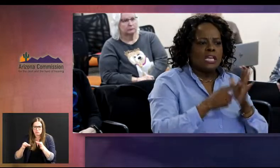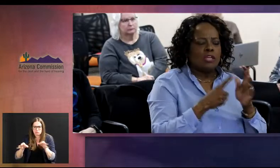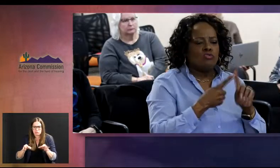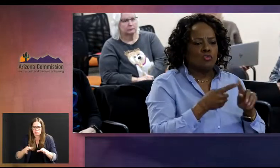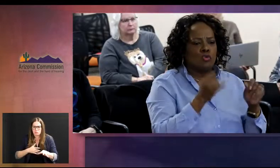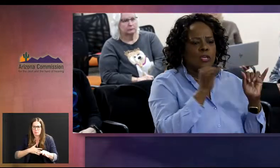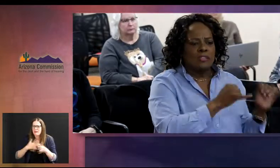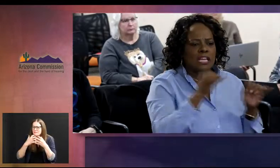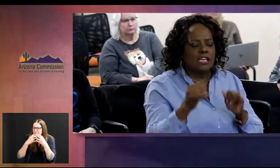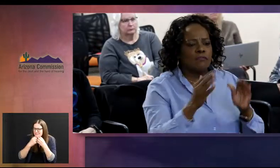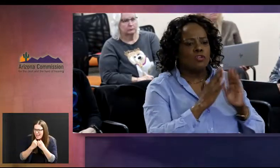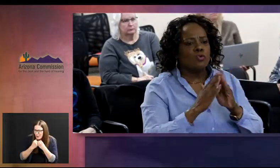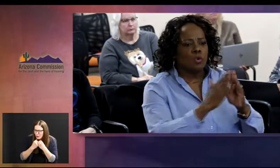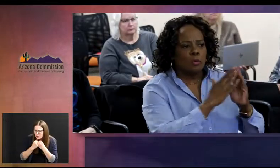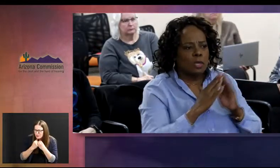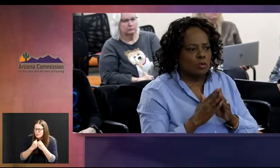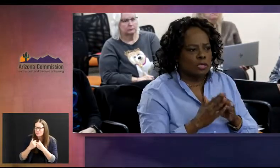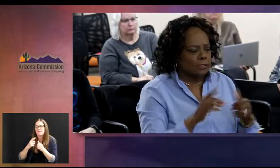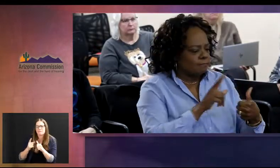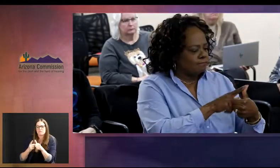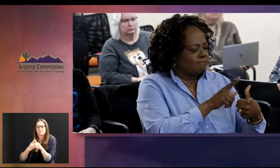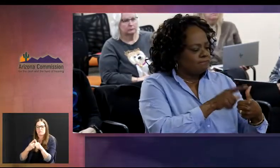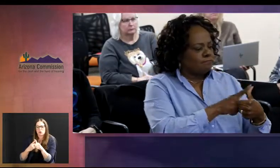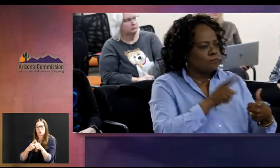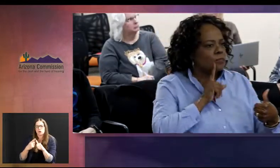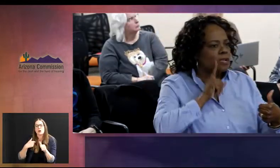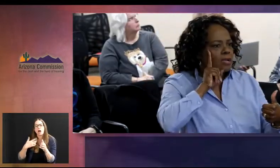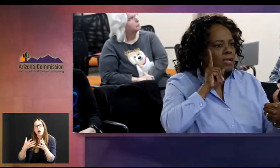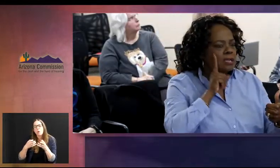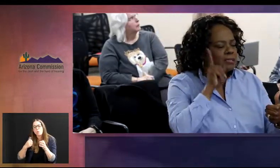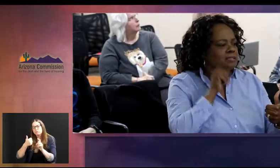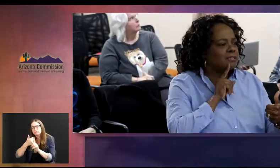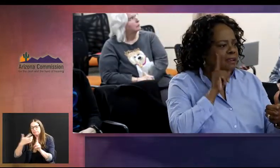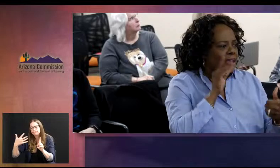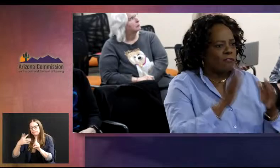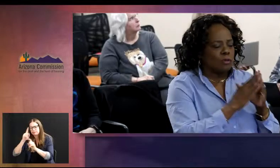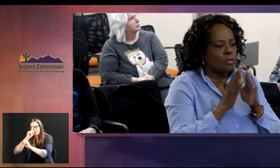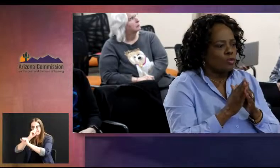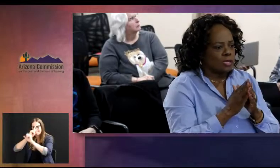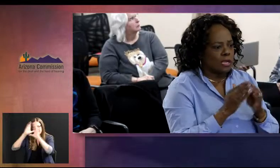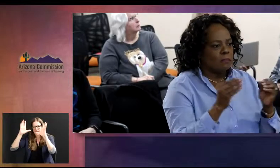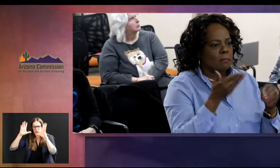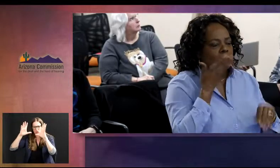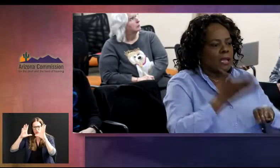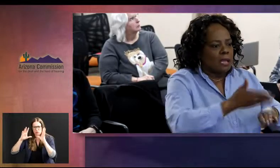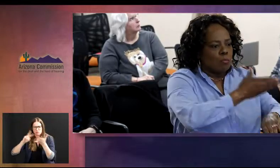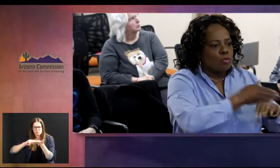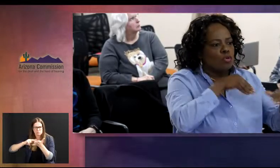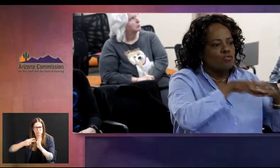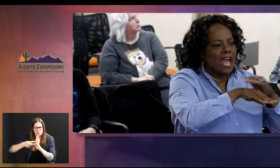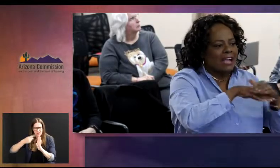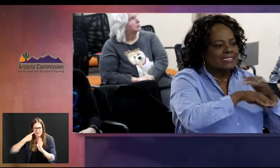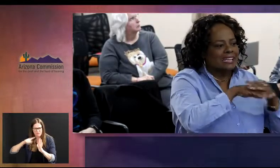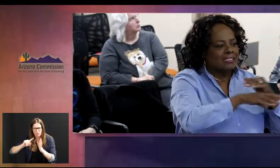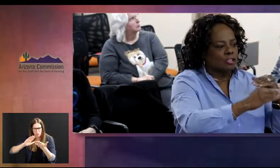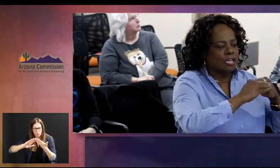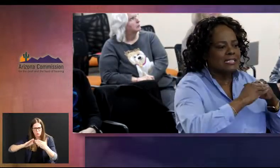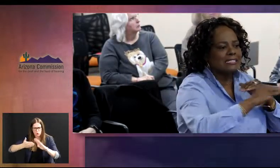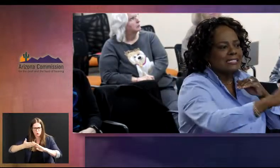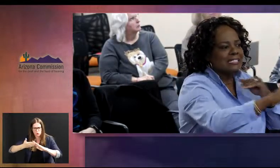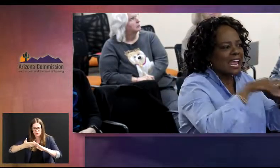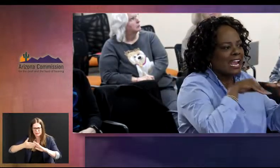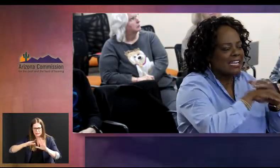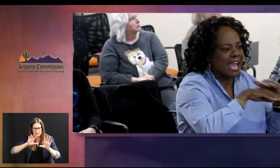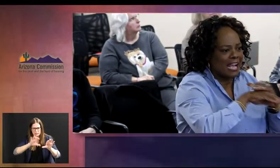I want to talk about what the vision means to the individual communities. We have deaf communities